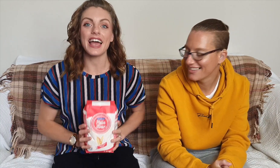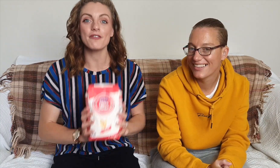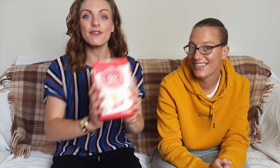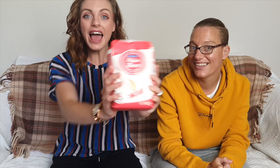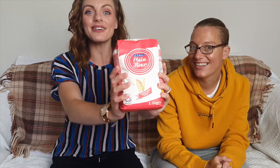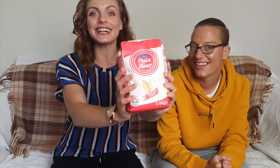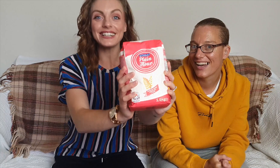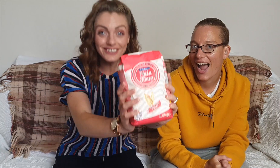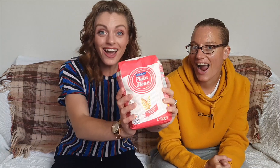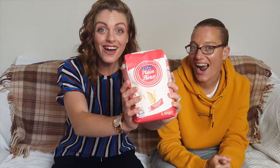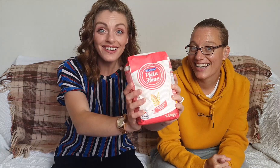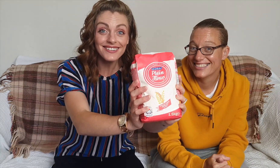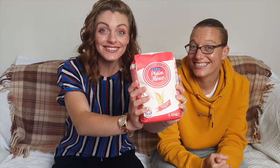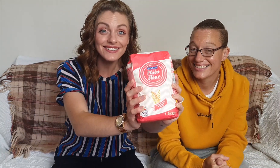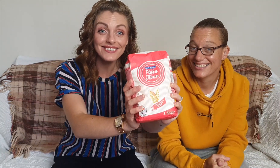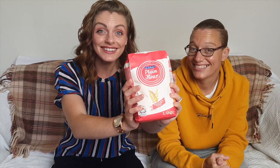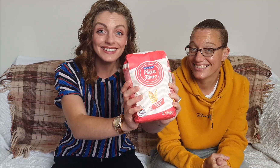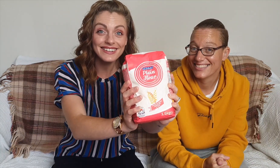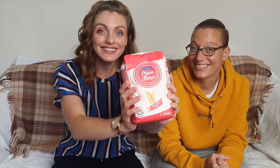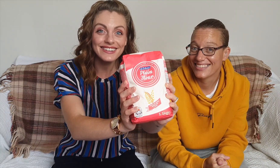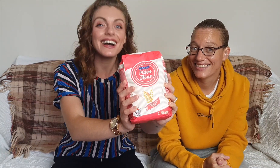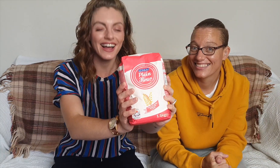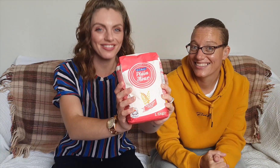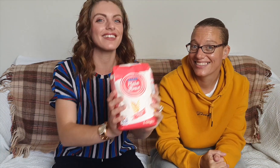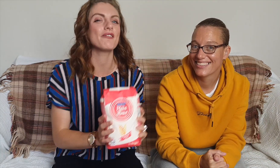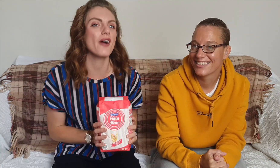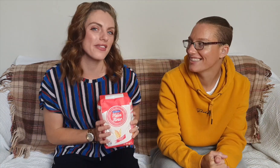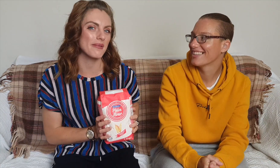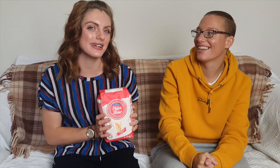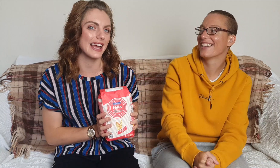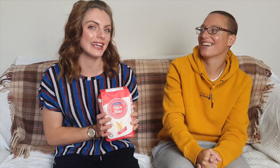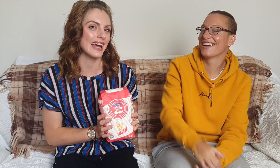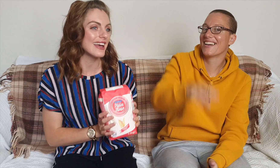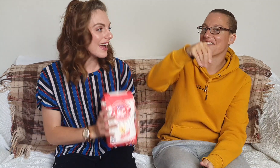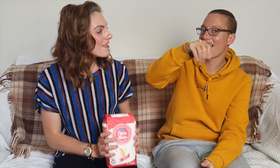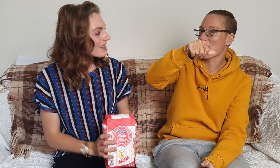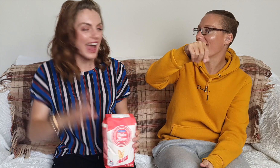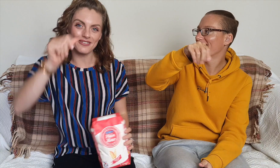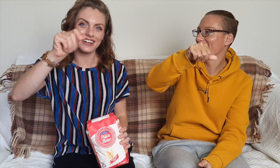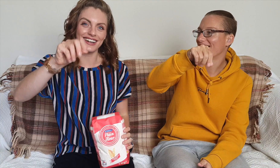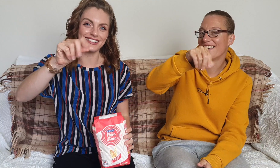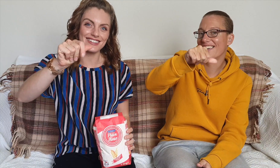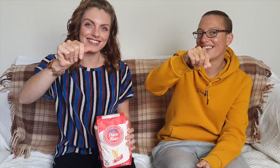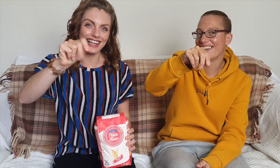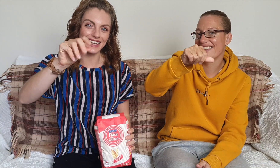sign flour? Go. I think they've got that one, Kellyanne. Flour, just like